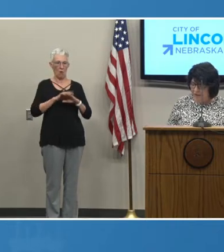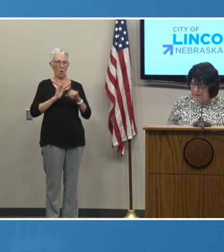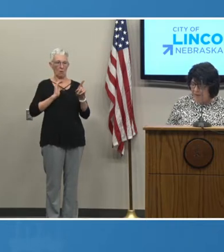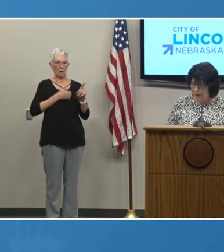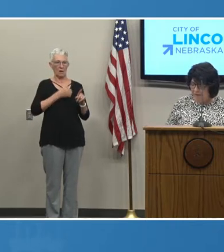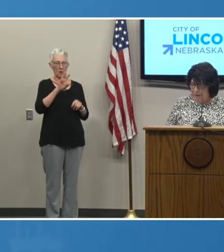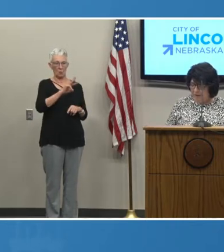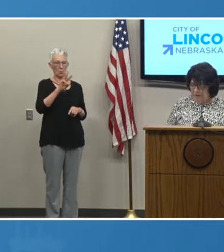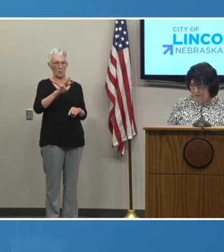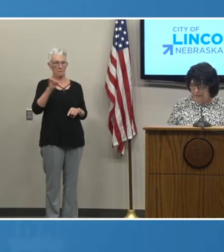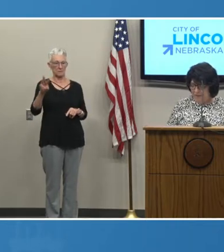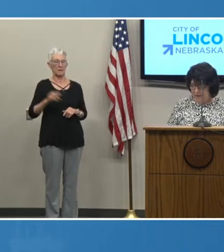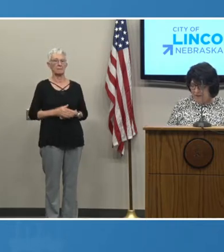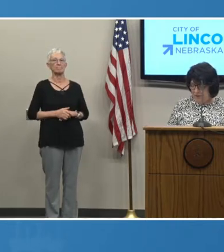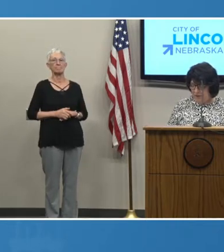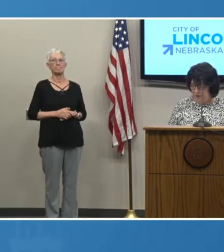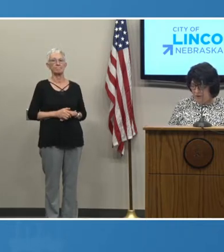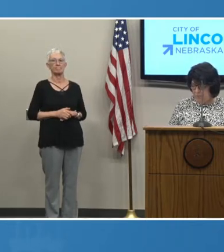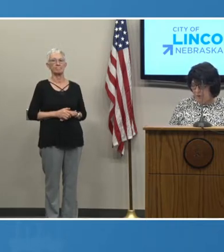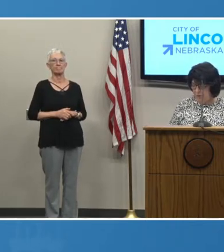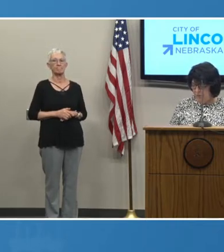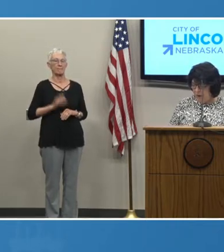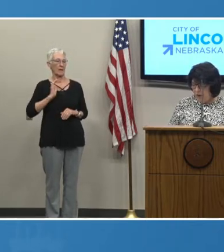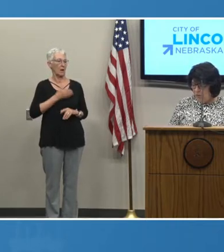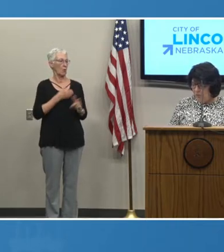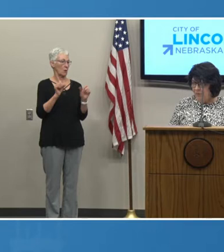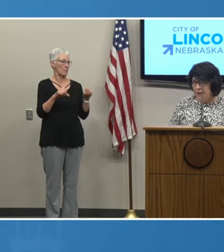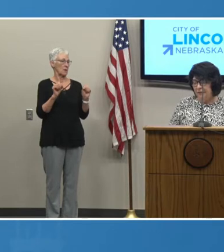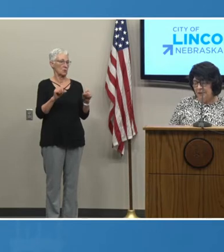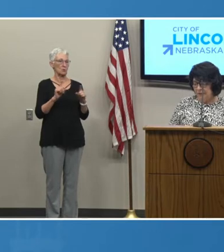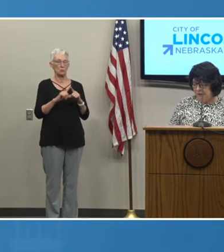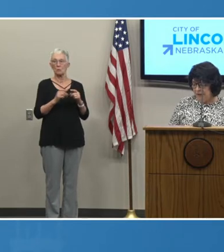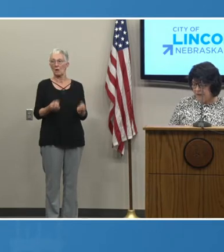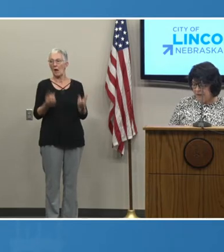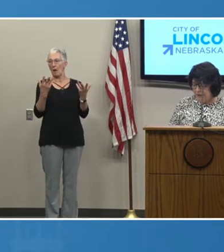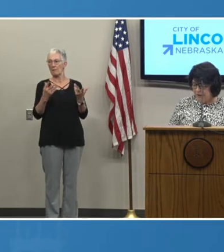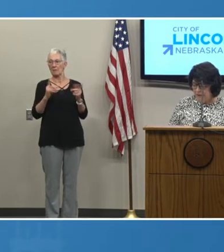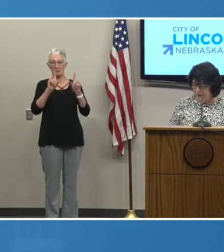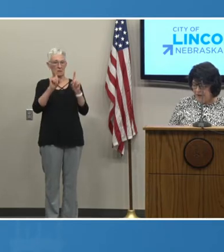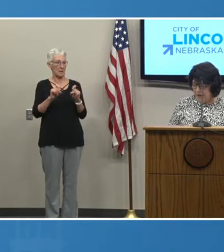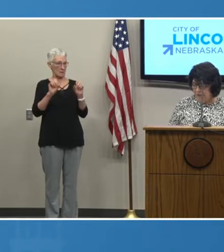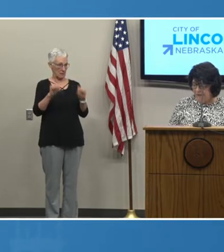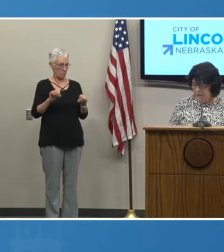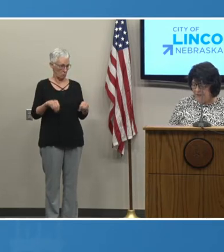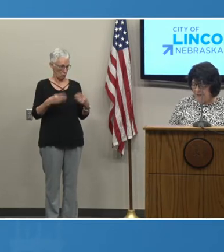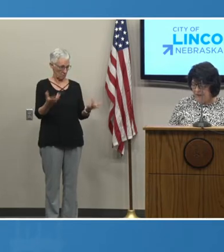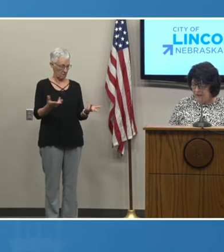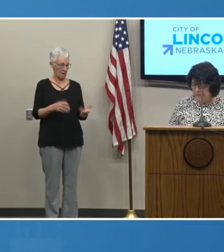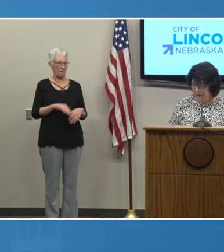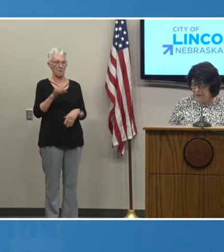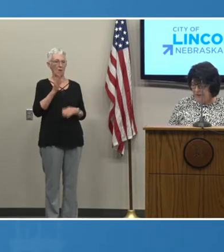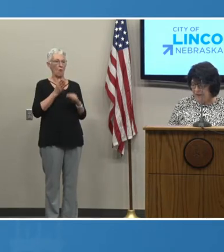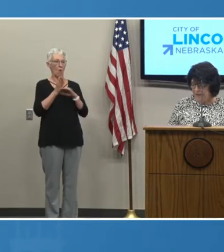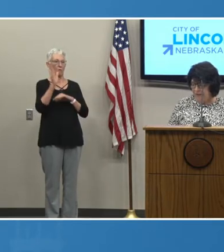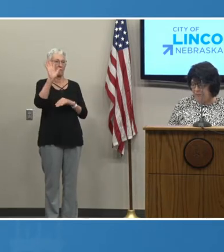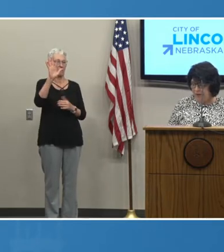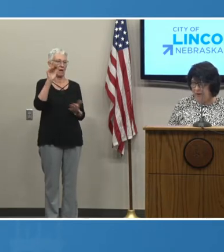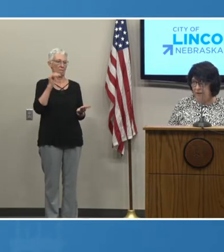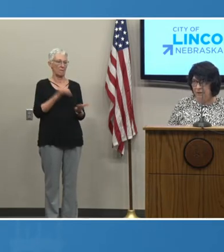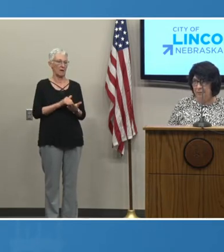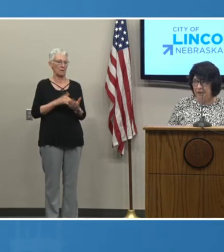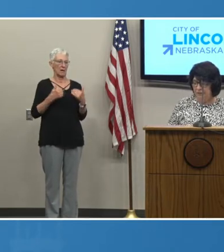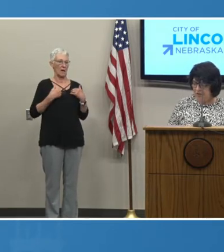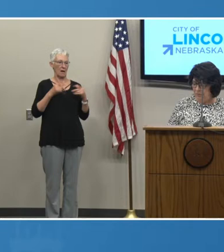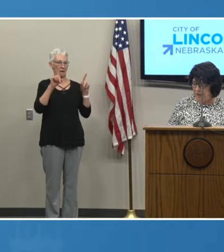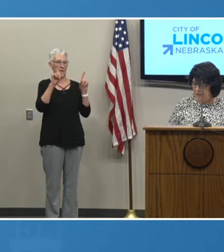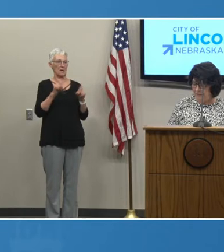our testing capacity, and this has continued to improve. Over 5,000 Lincoln and Lancaster County residents have had tests